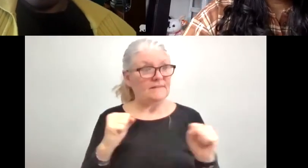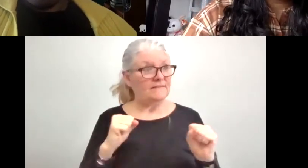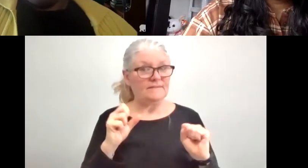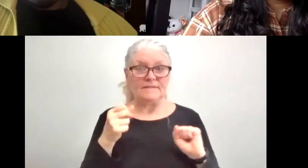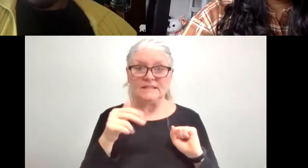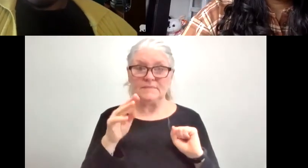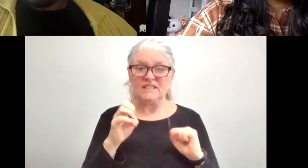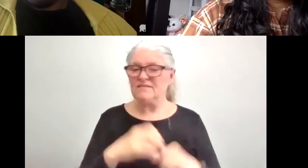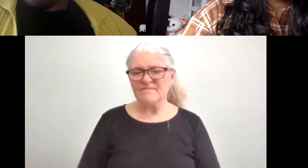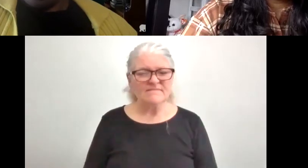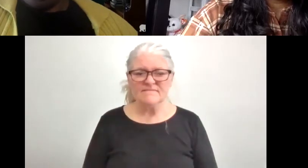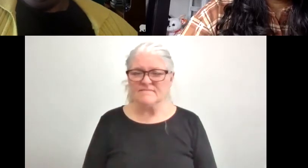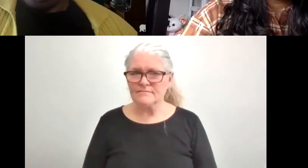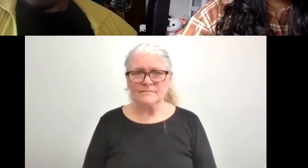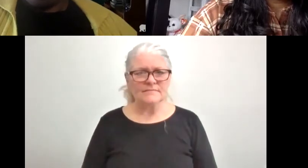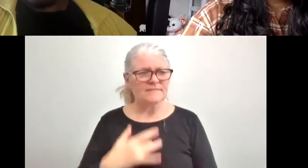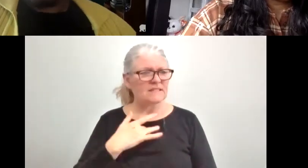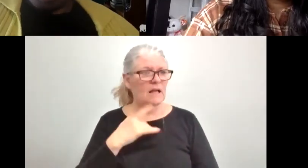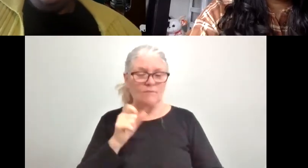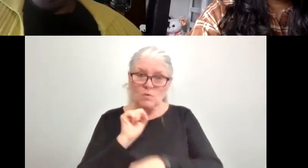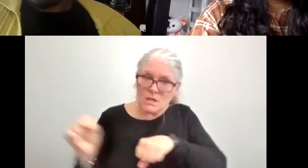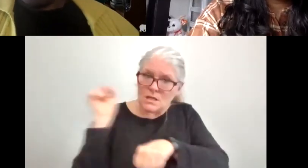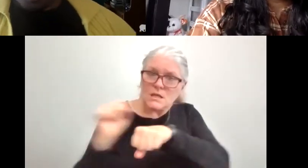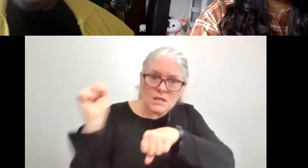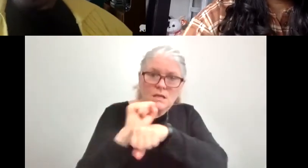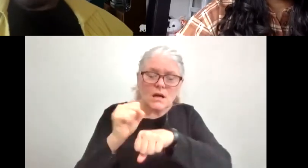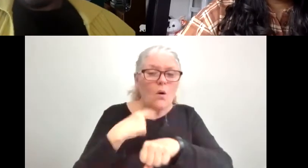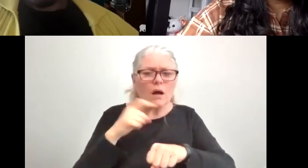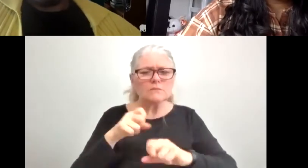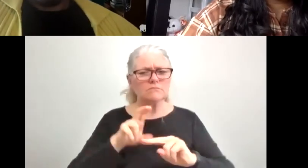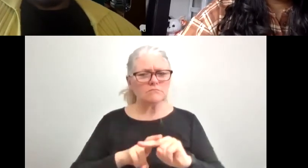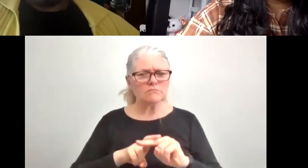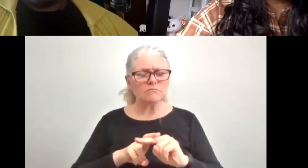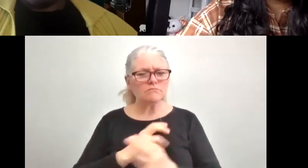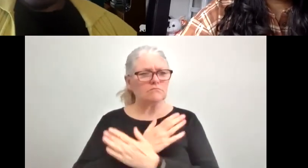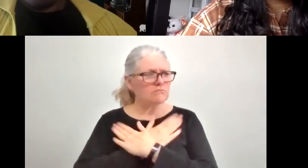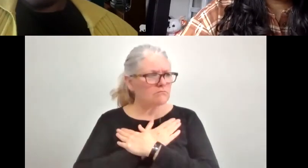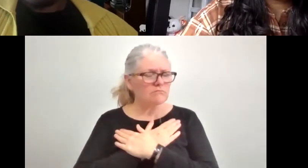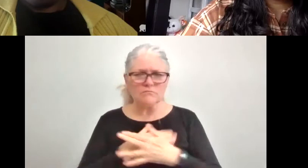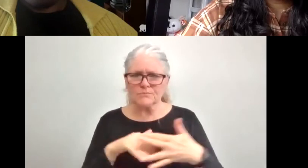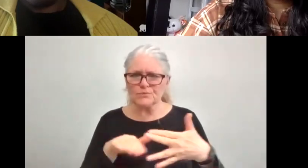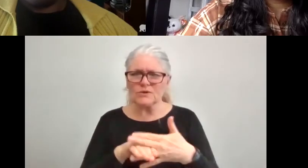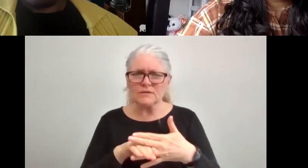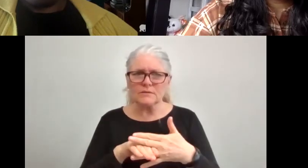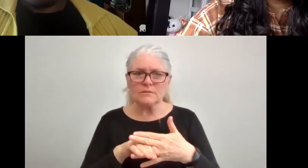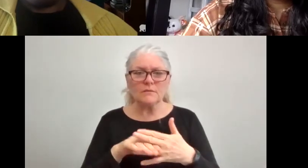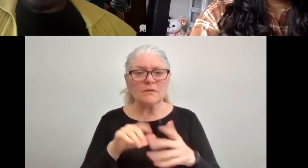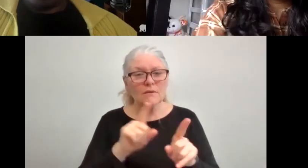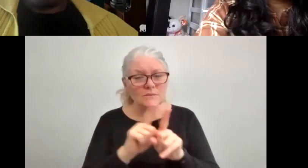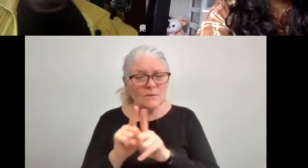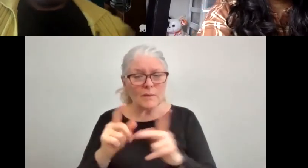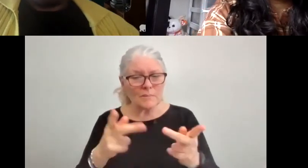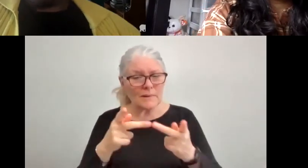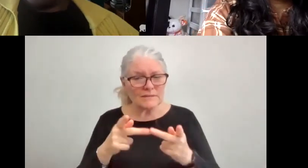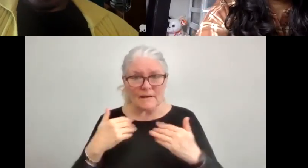overperform wellness, like when I need to like sit down and take a break. Also, places that don't have chairs or like places for